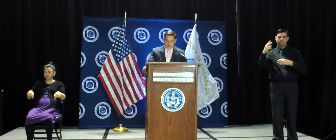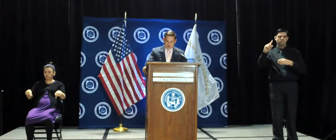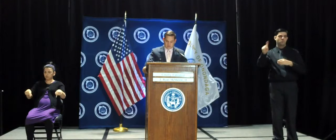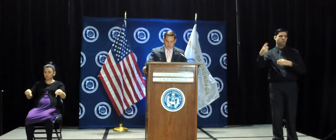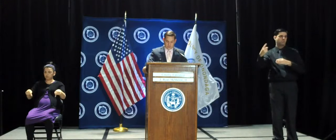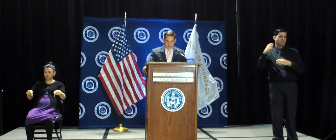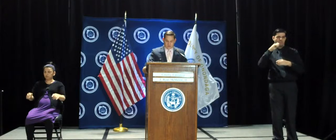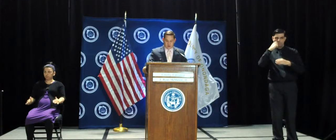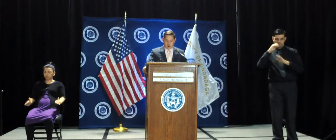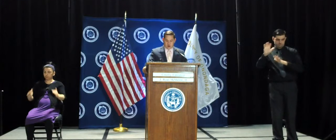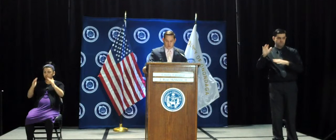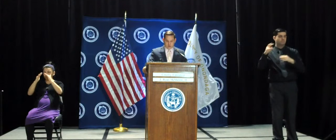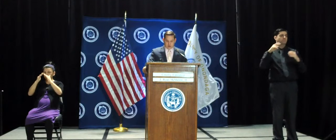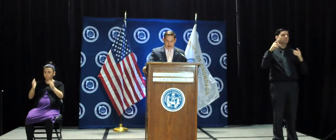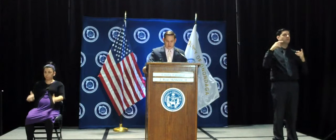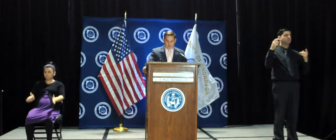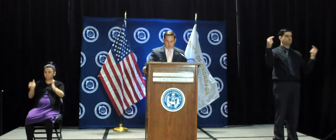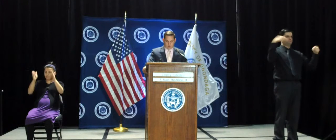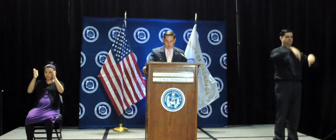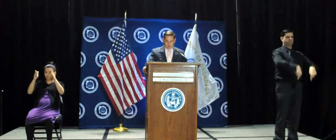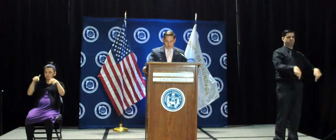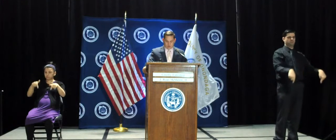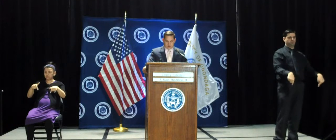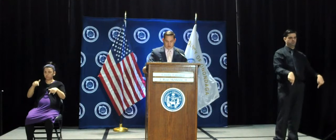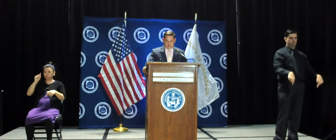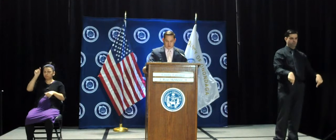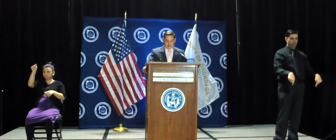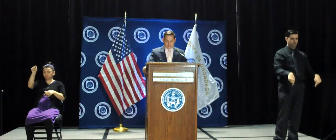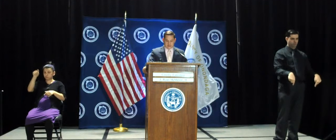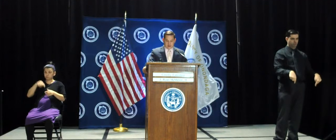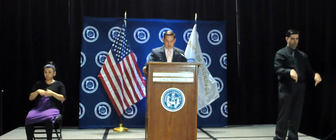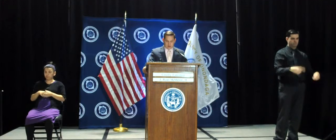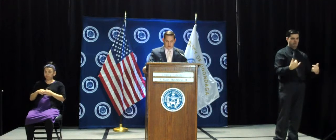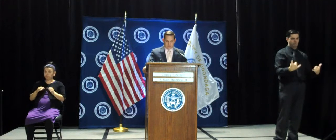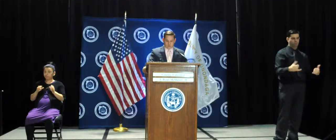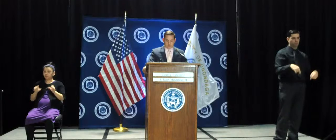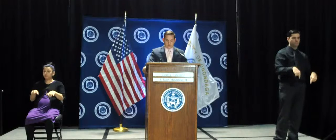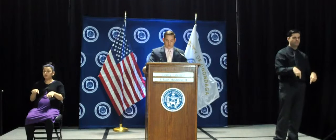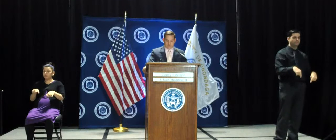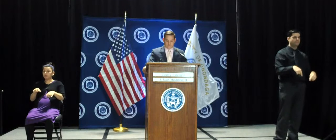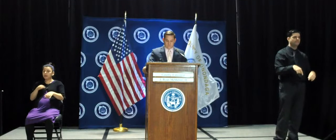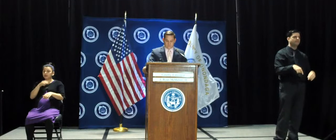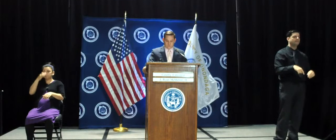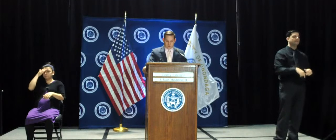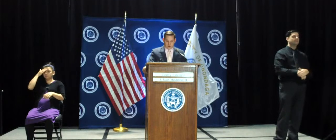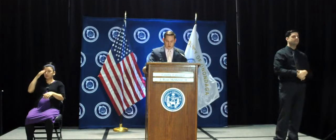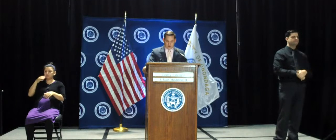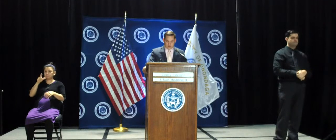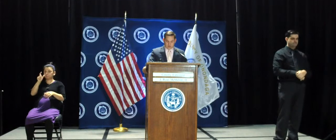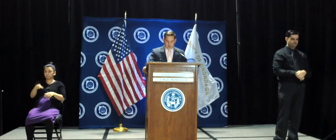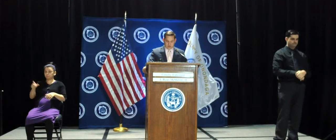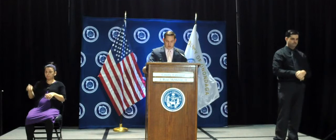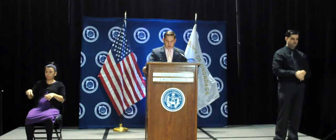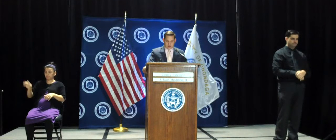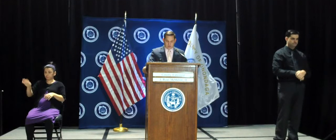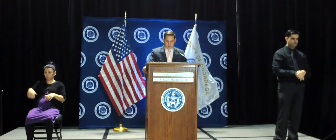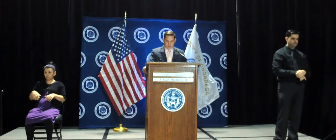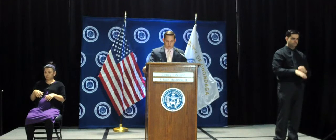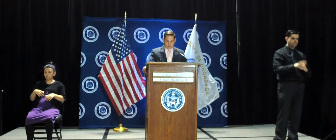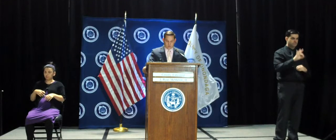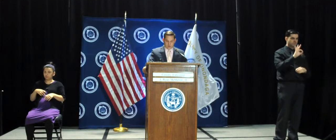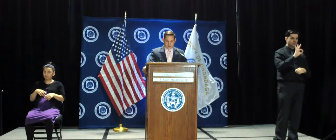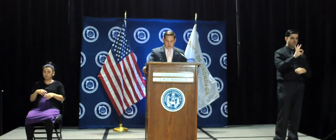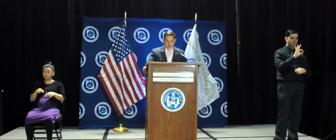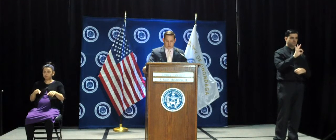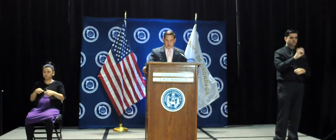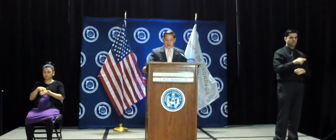at the ON Center. Our hours are 9 to 4. Starting Saturday, we'll be doing it. And then we